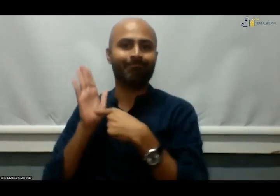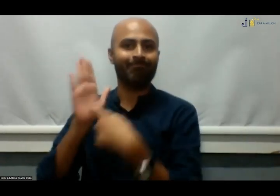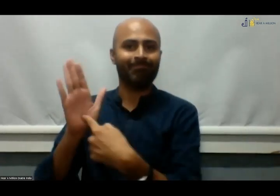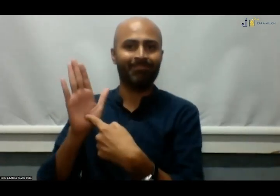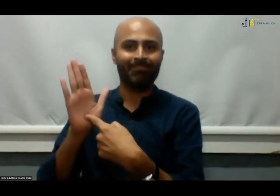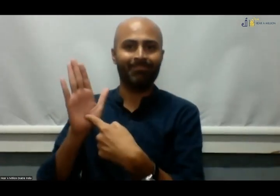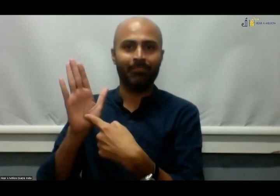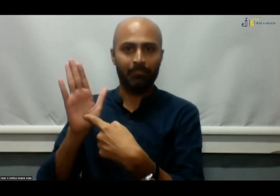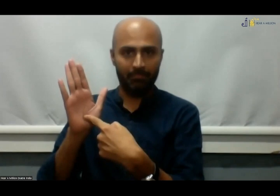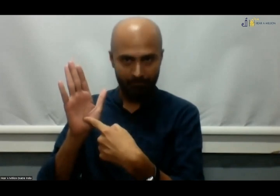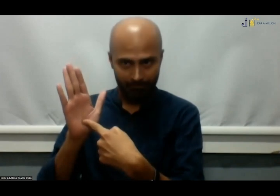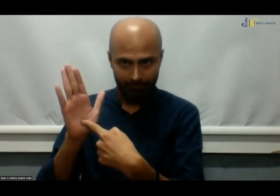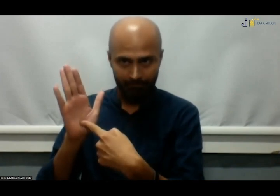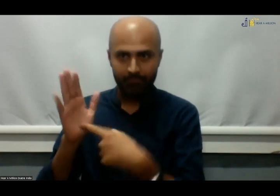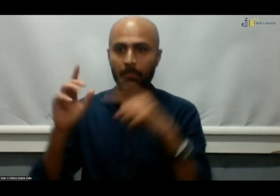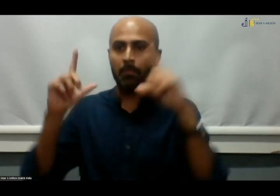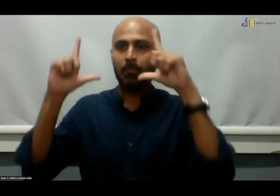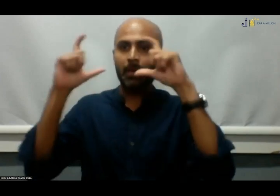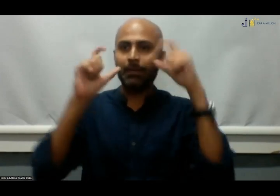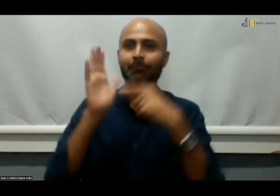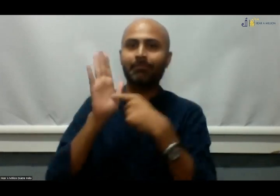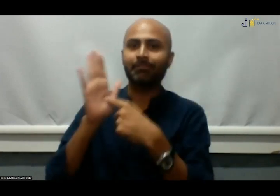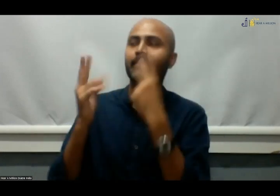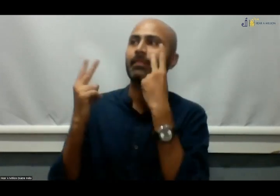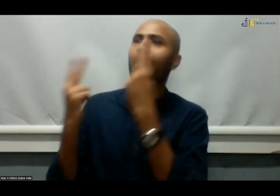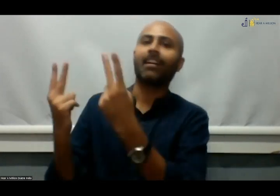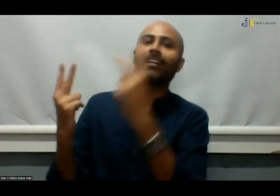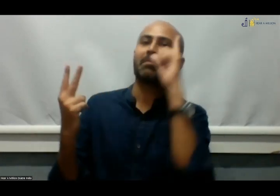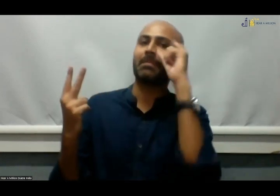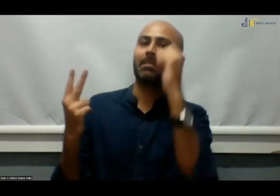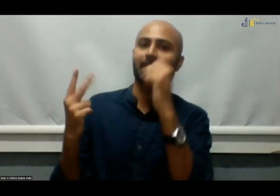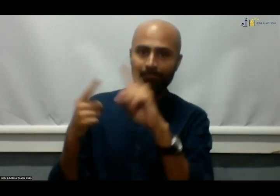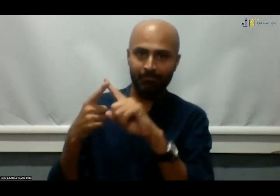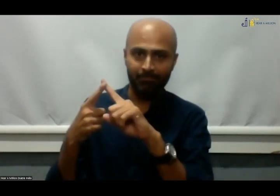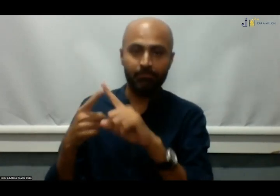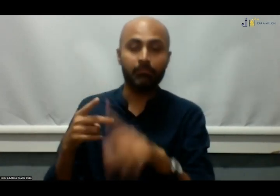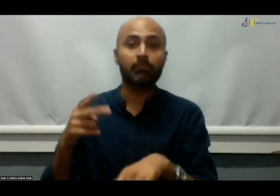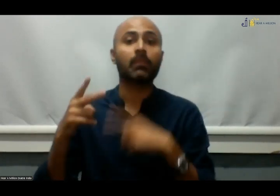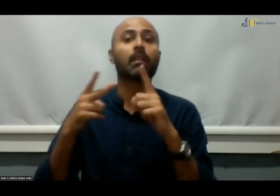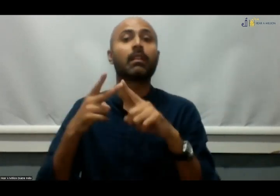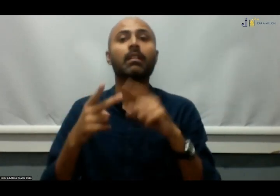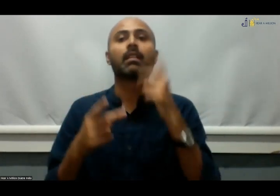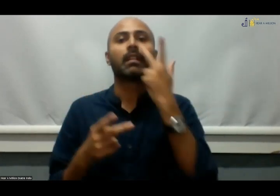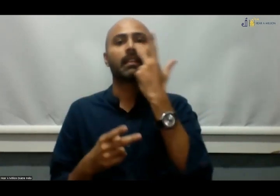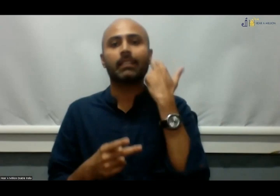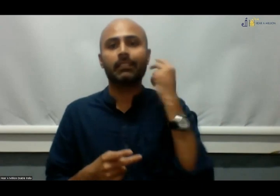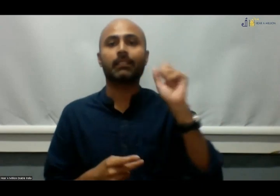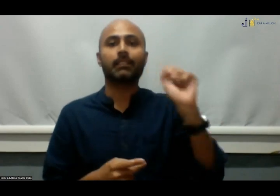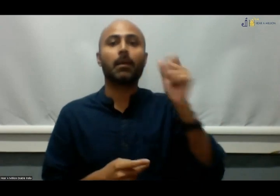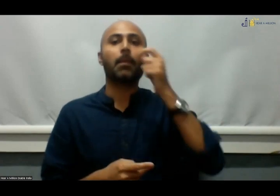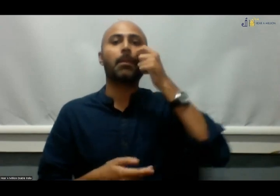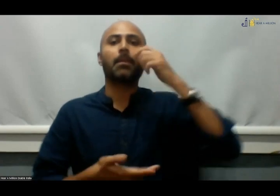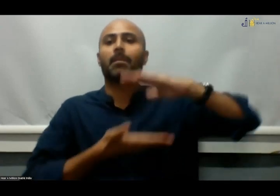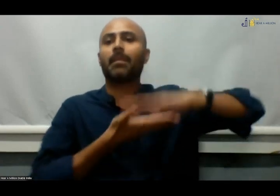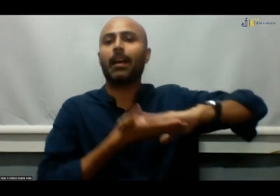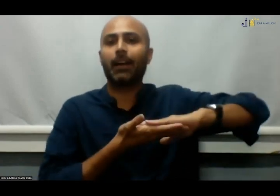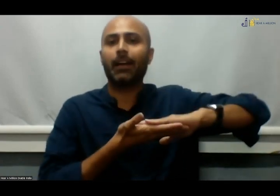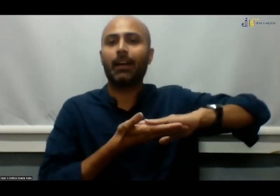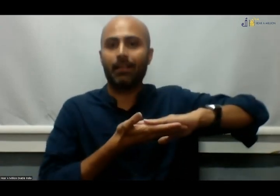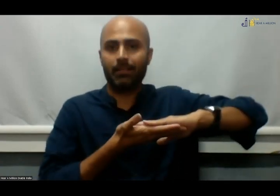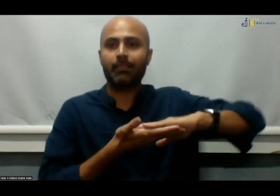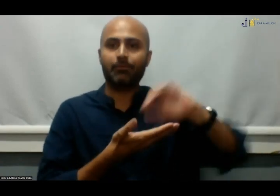So first one, I will be showing you the Sudamni's video, her pictures that we can remember